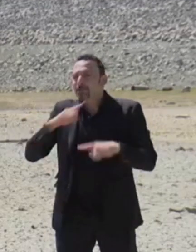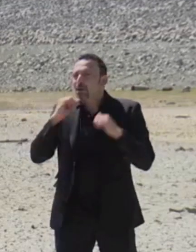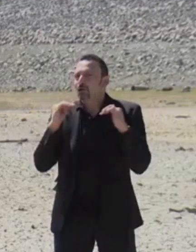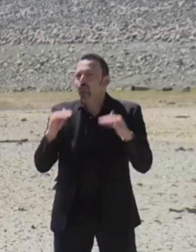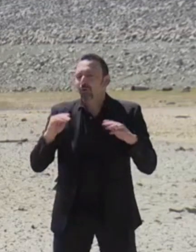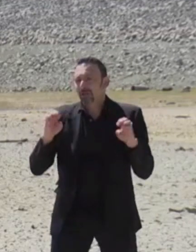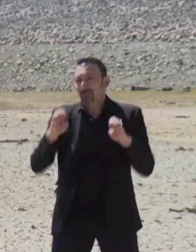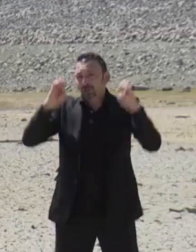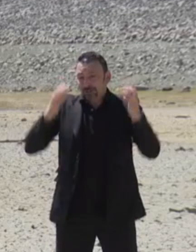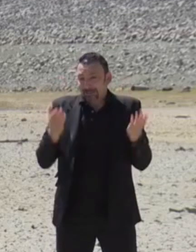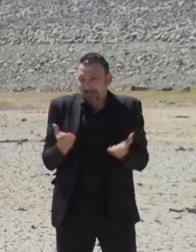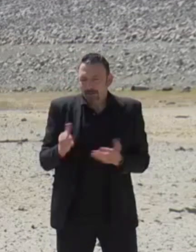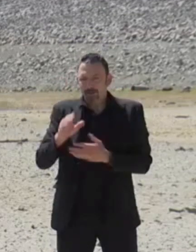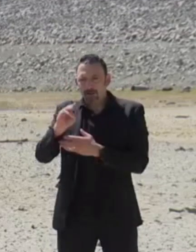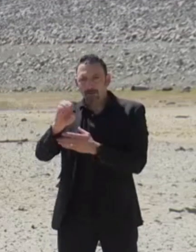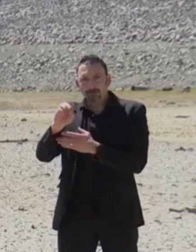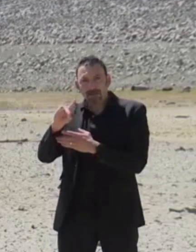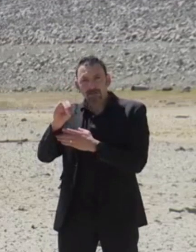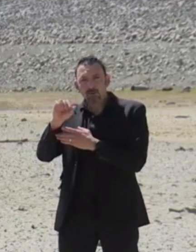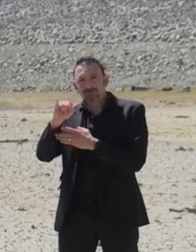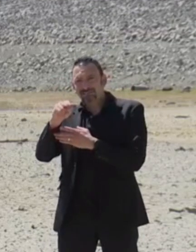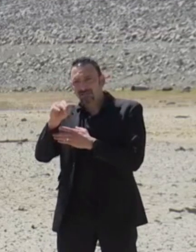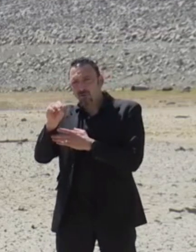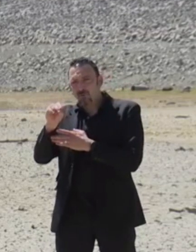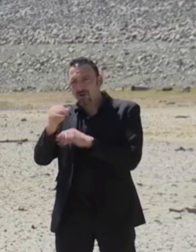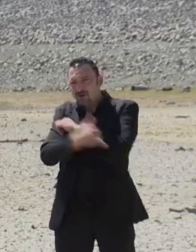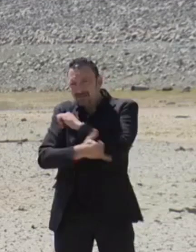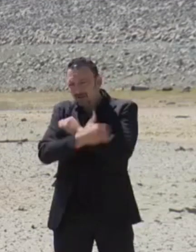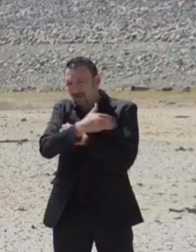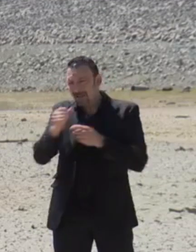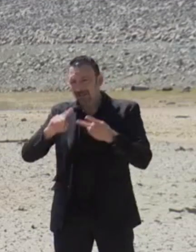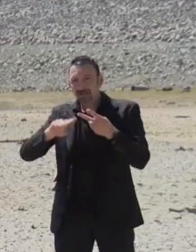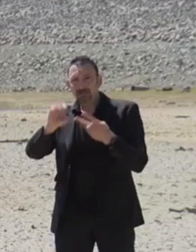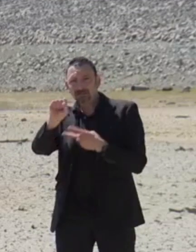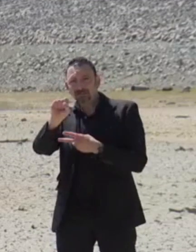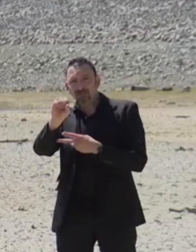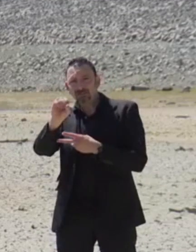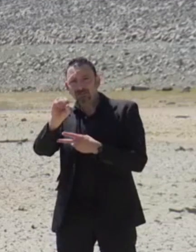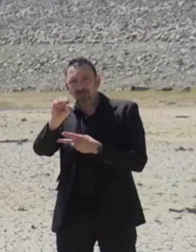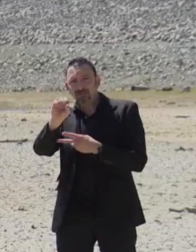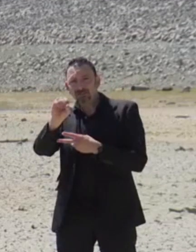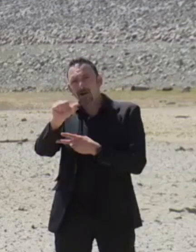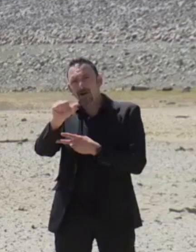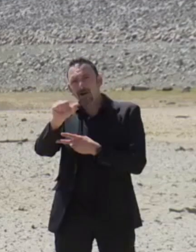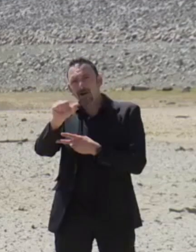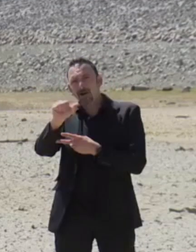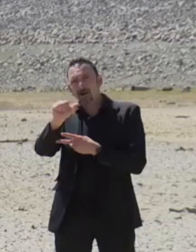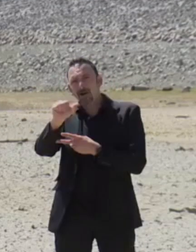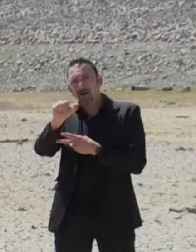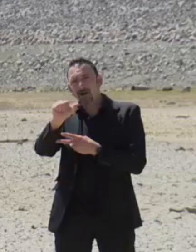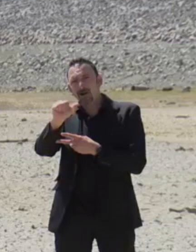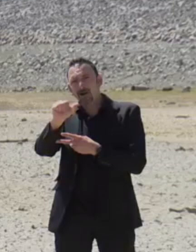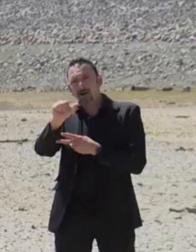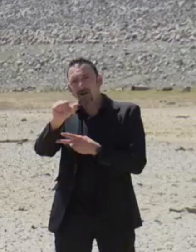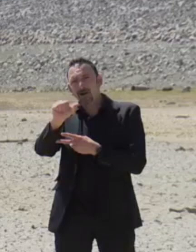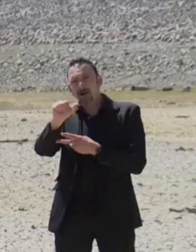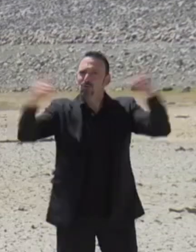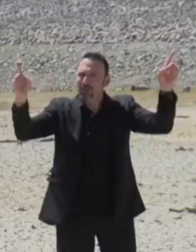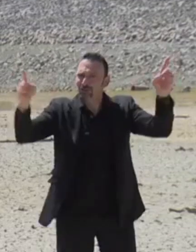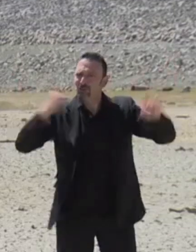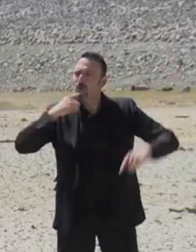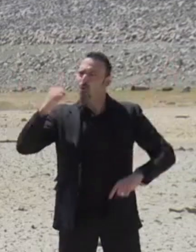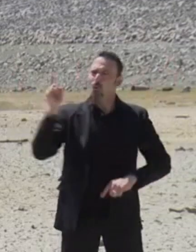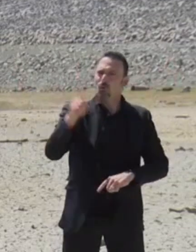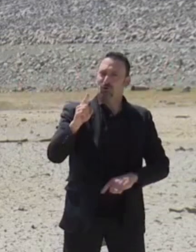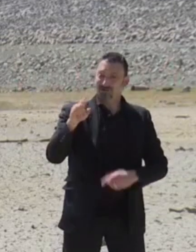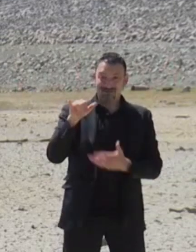County and in Sonoma counties. We have an emergency declaration, an emergency order